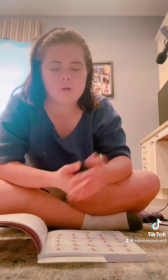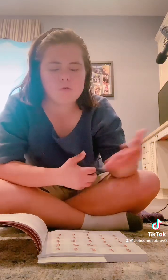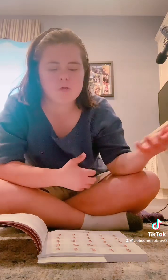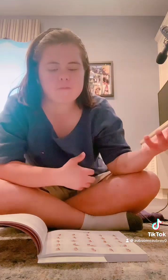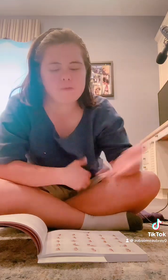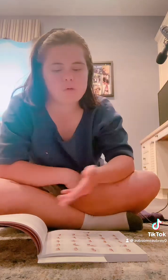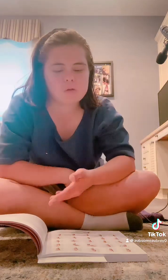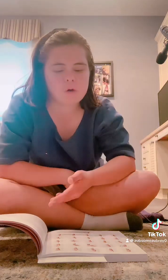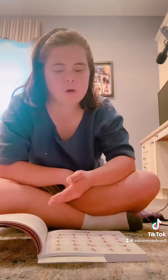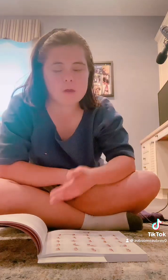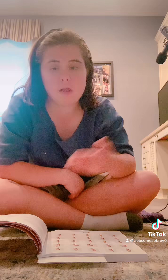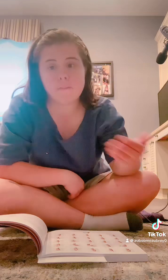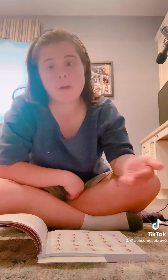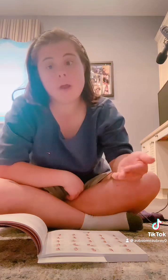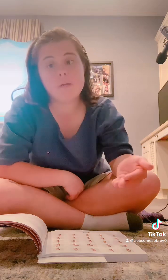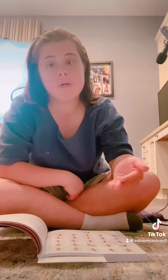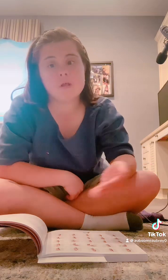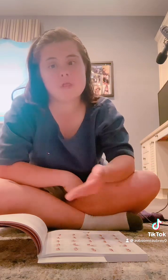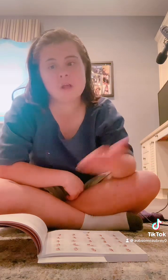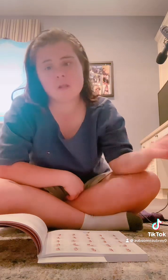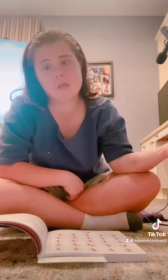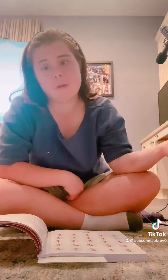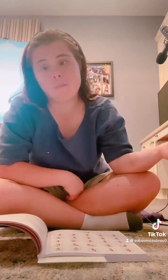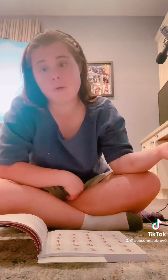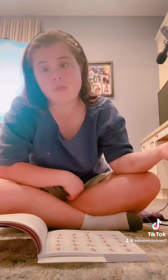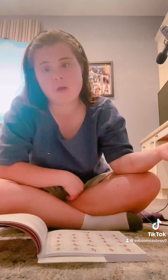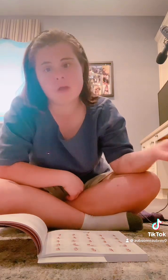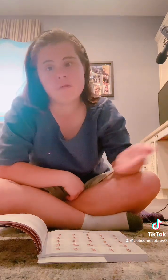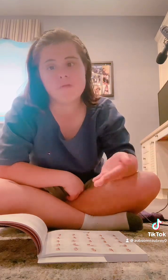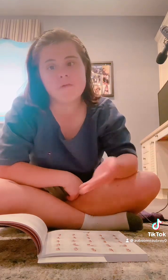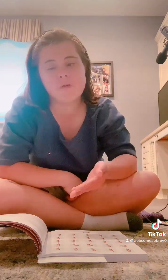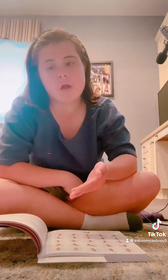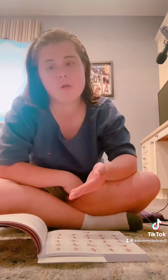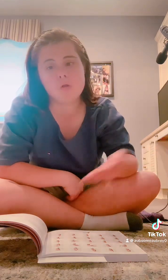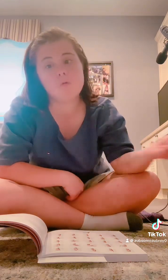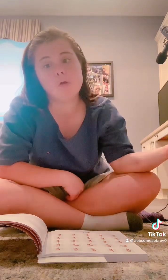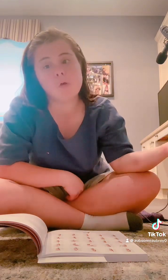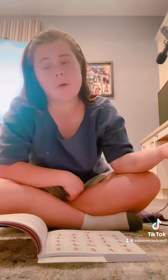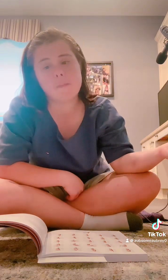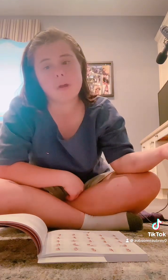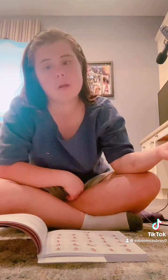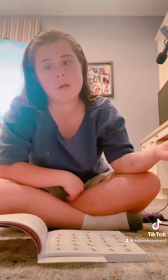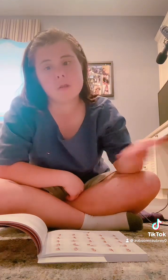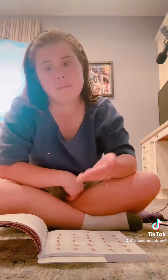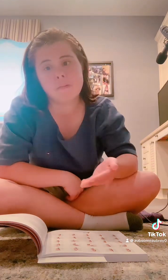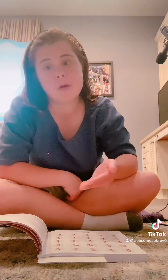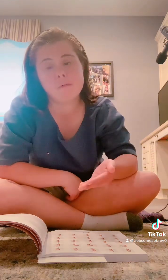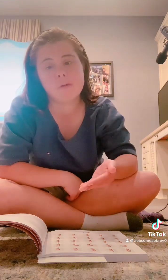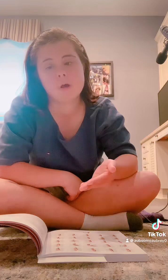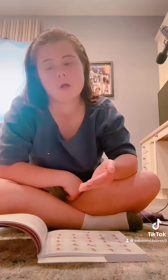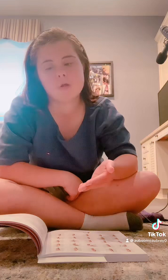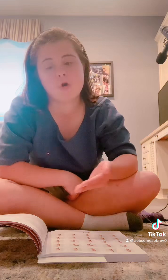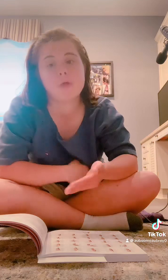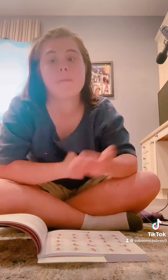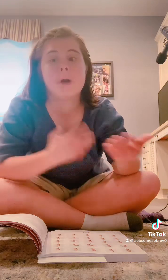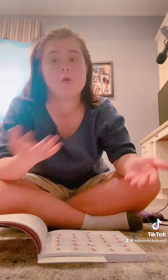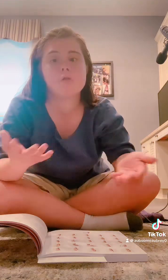just focus on getting paid because that's not the important thing. Even if I do or don't get paid, it doesn't matter because all that matters is